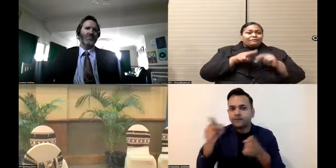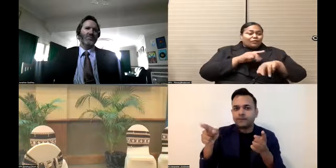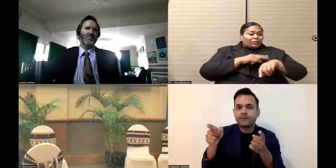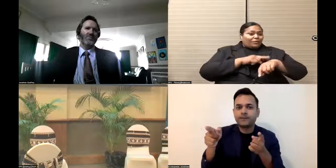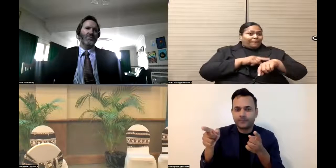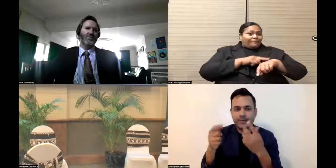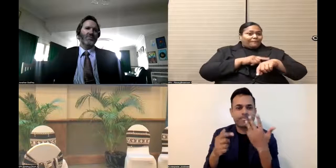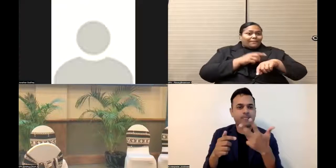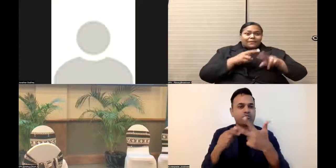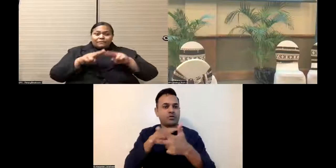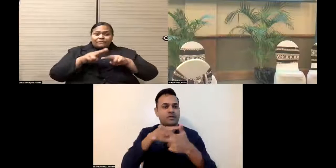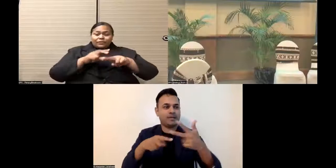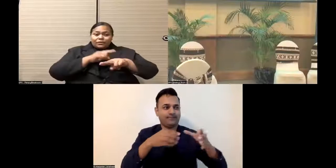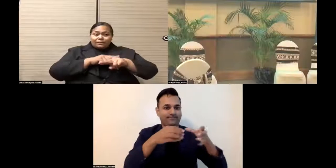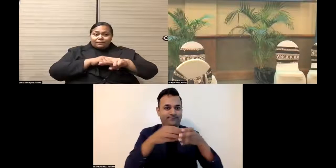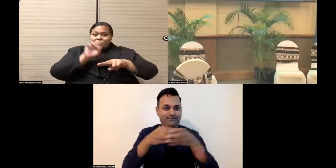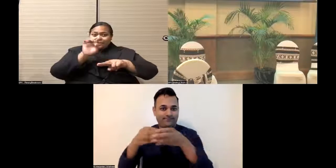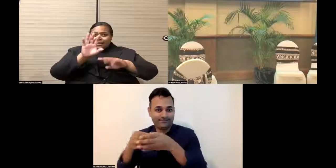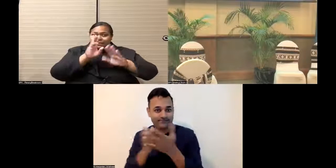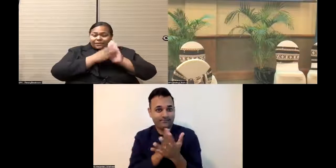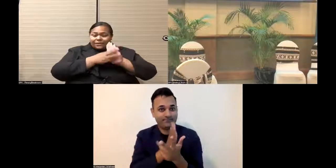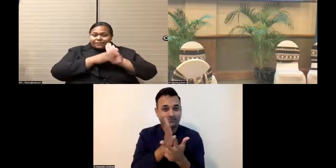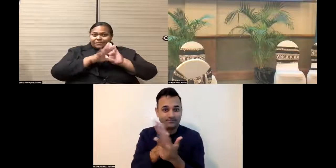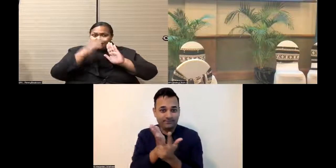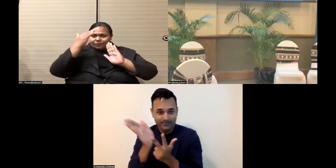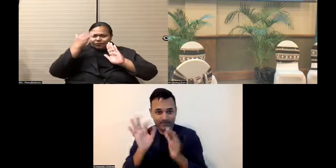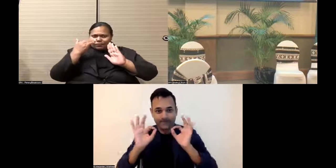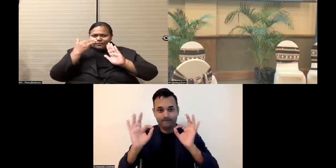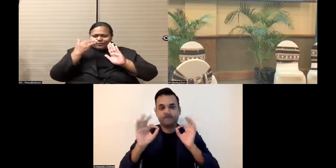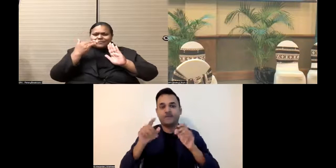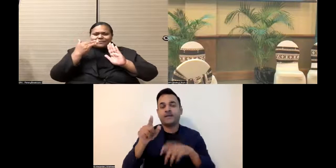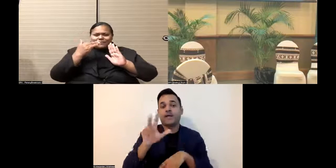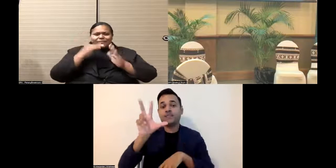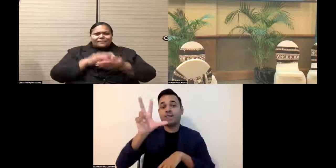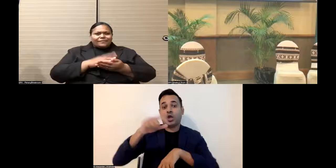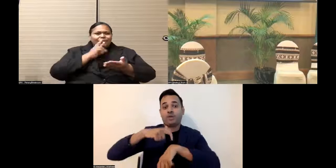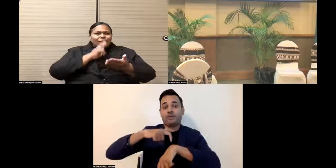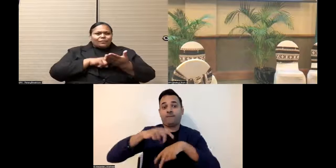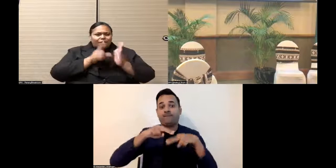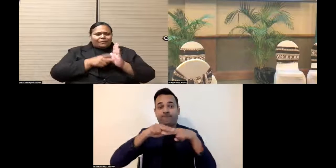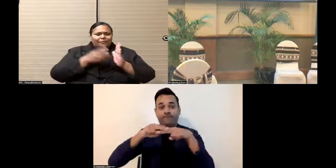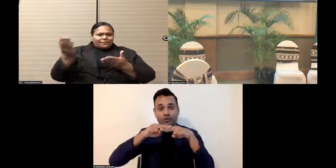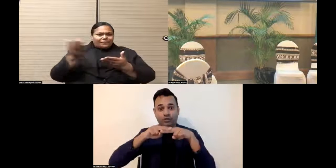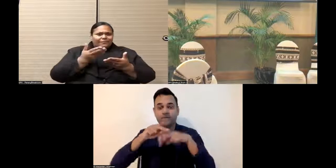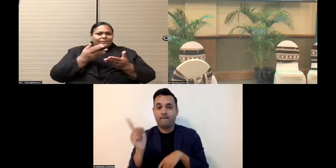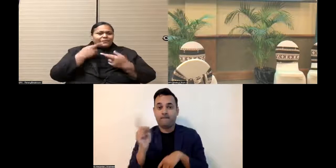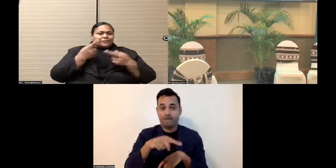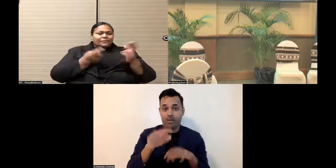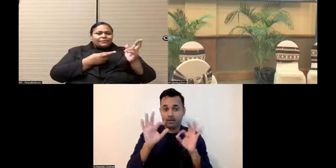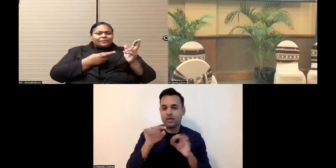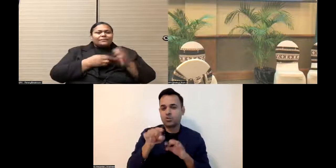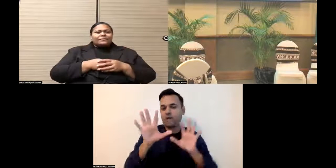shorten the reporting back period segment, or maybe the ensuing sessions. If it's okay with you,